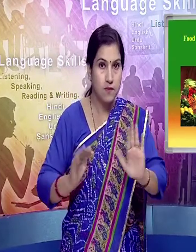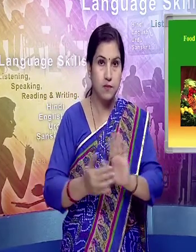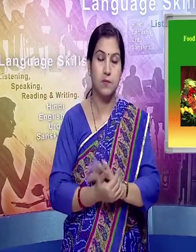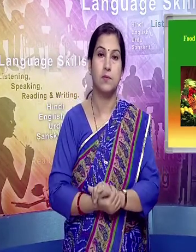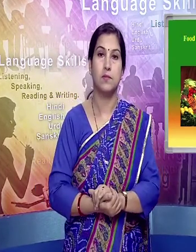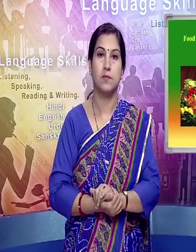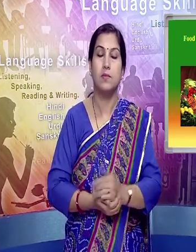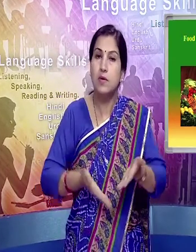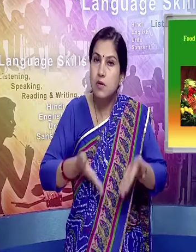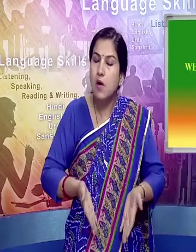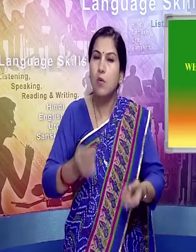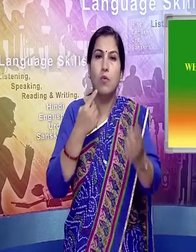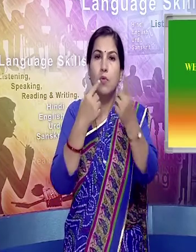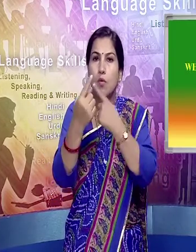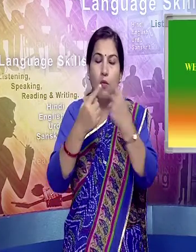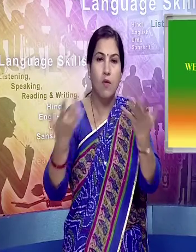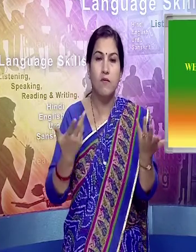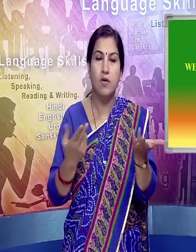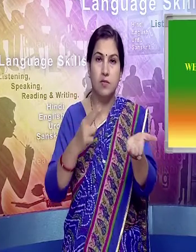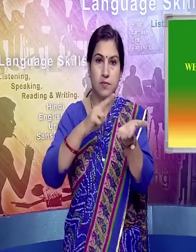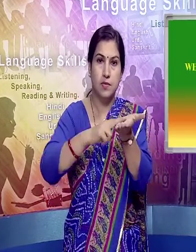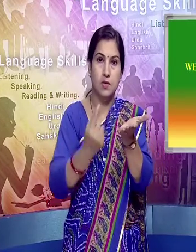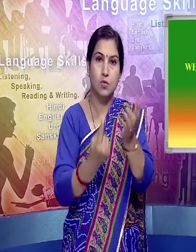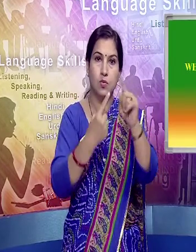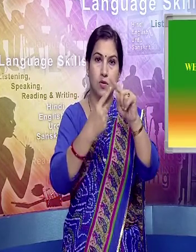Now we'll talk about nutrients.